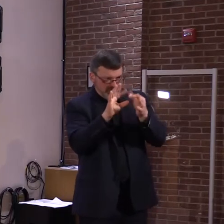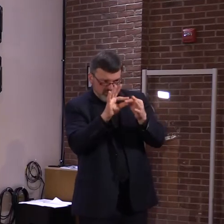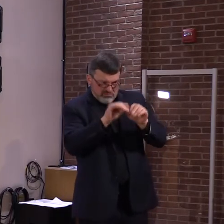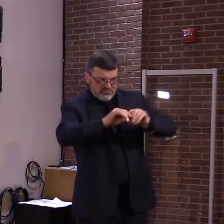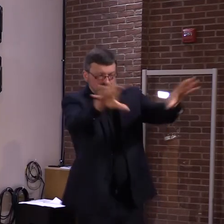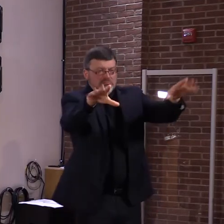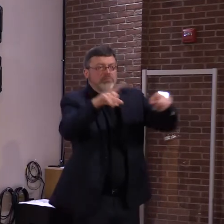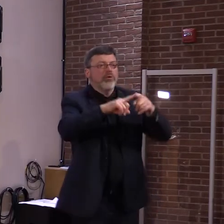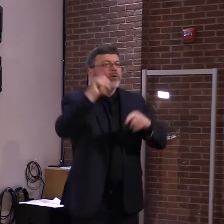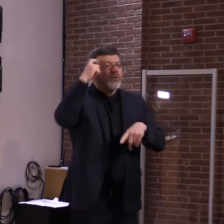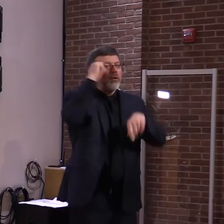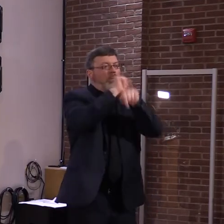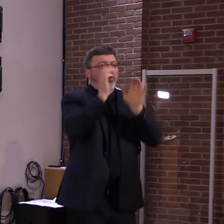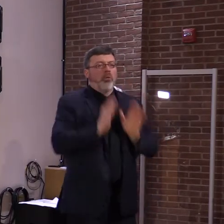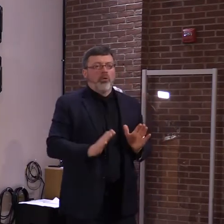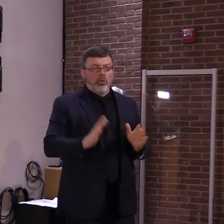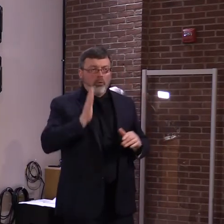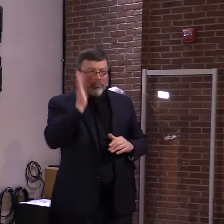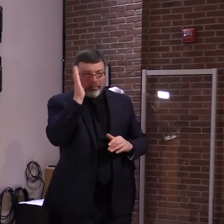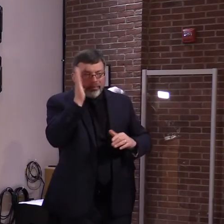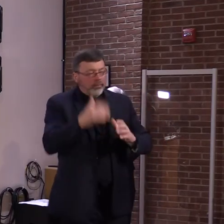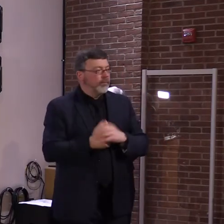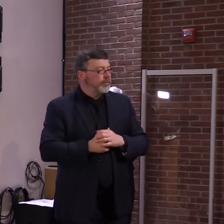Stuart Ledbetter, NBC 5.